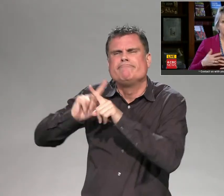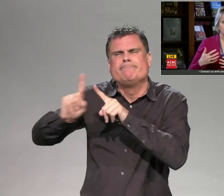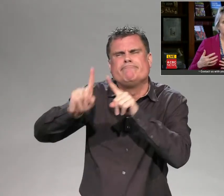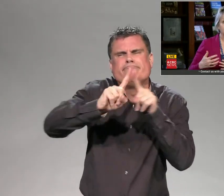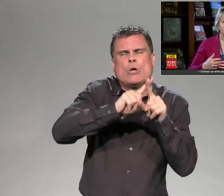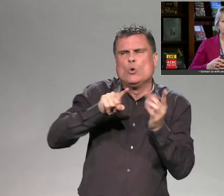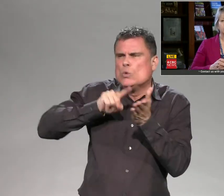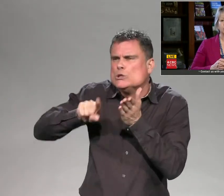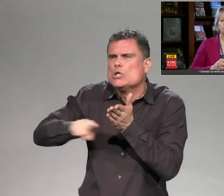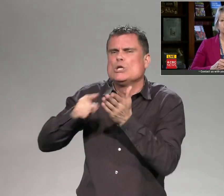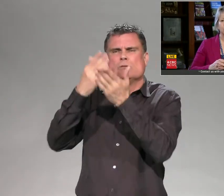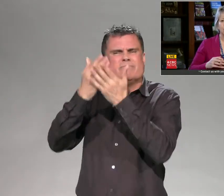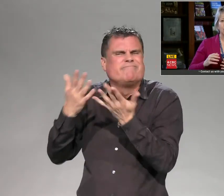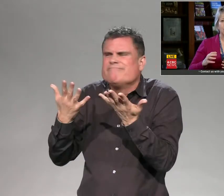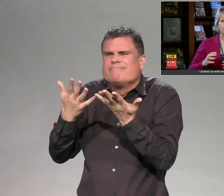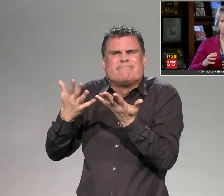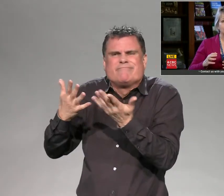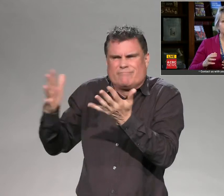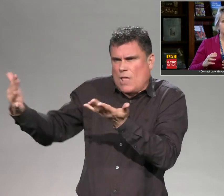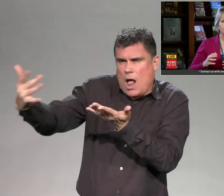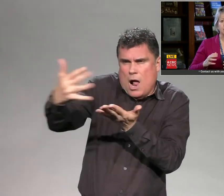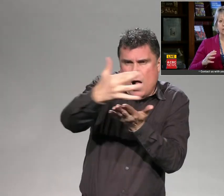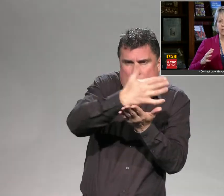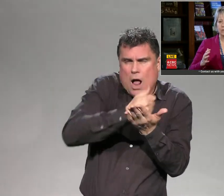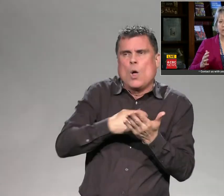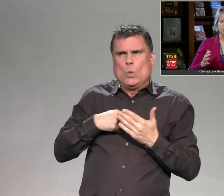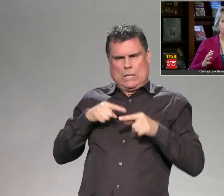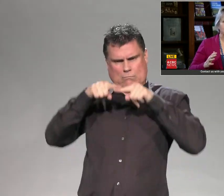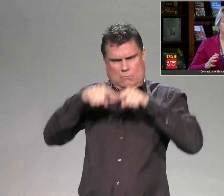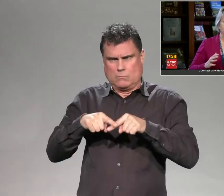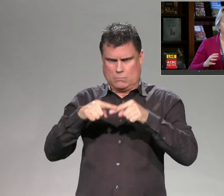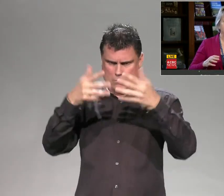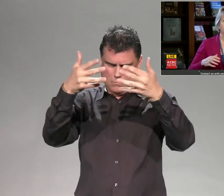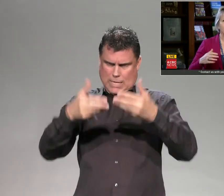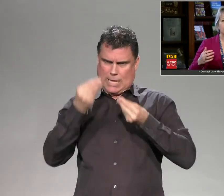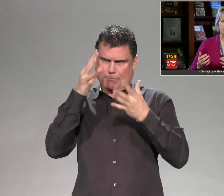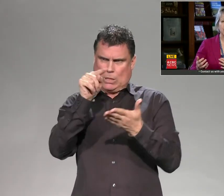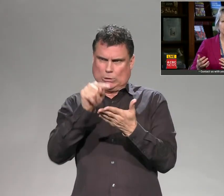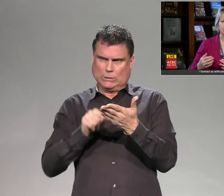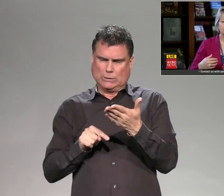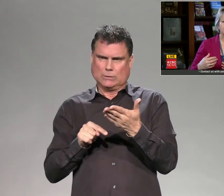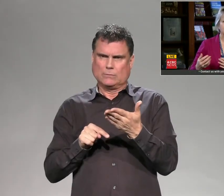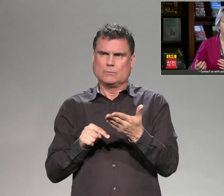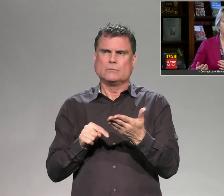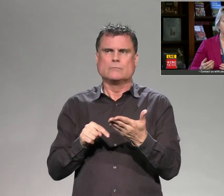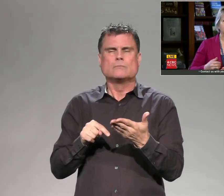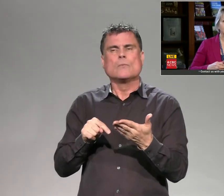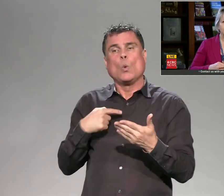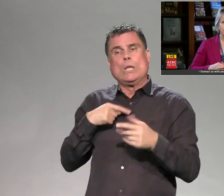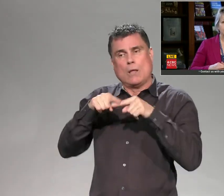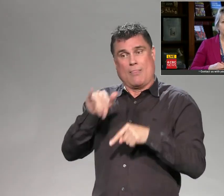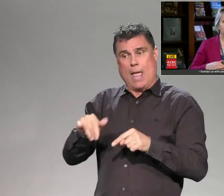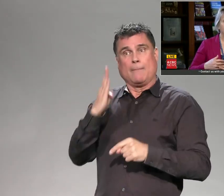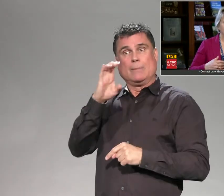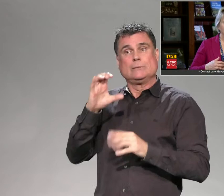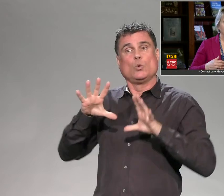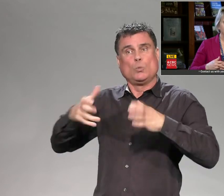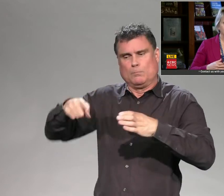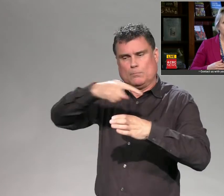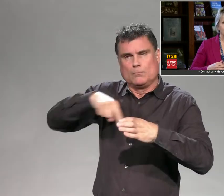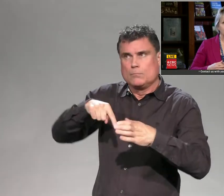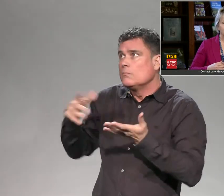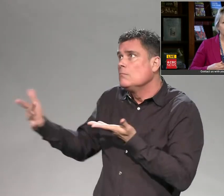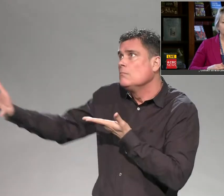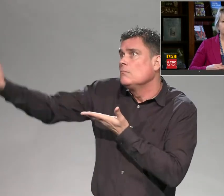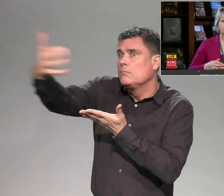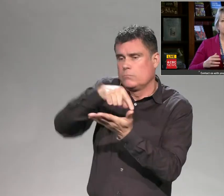is where we get our advice about who should be treated with which medications and and what medications are associated with better outcomes